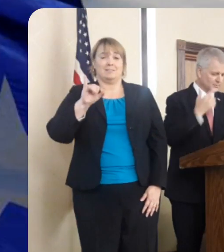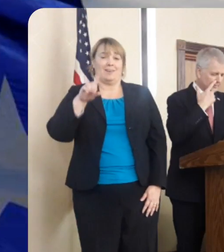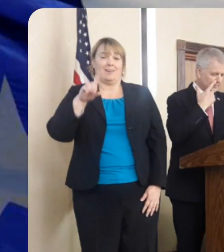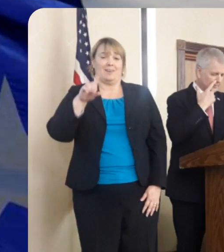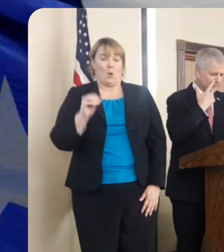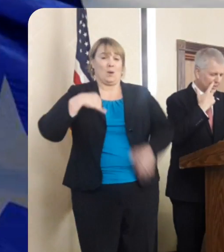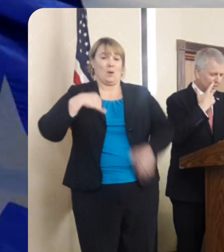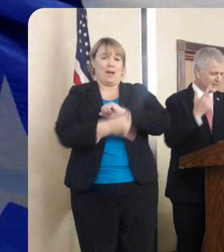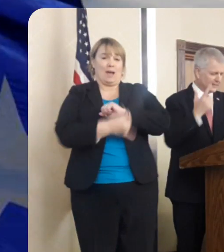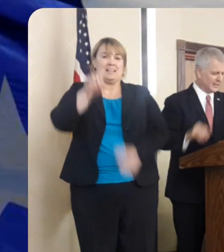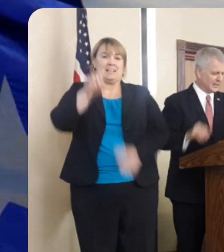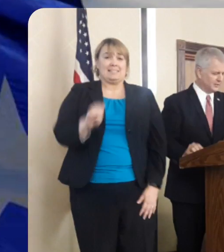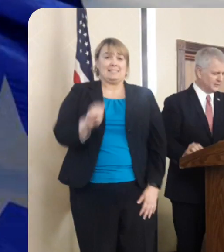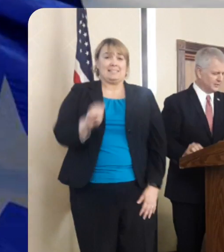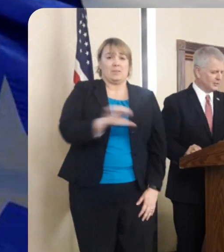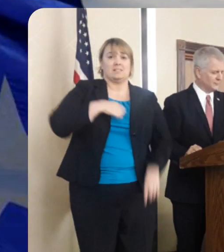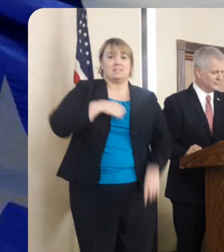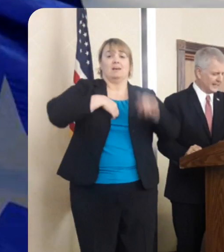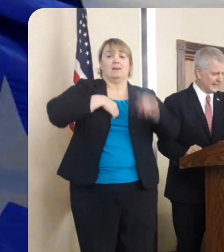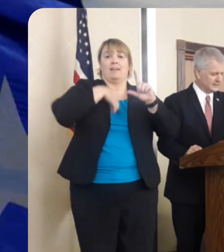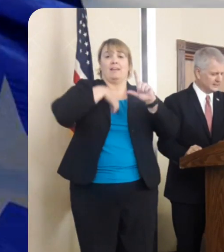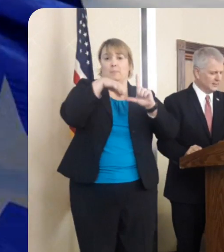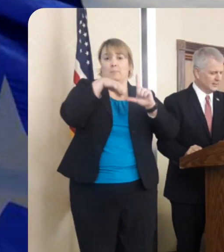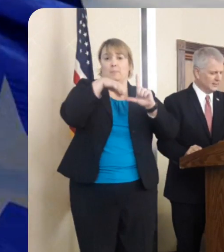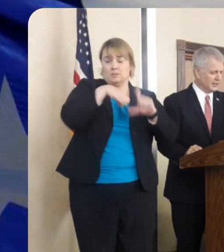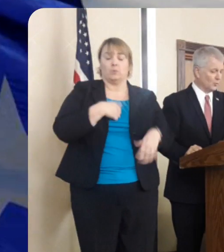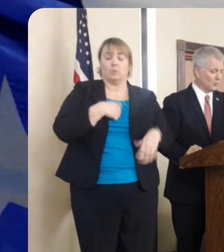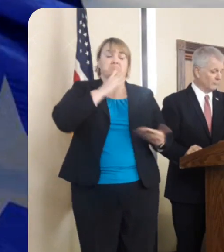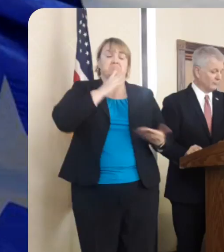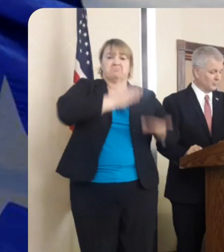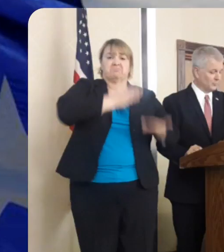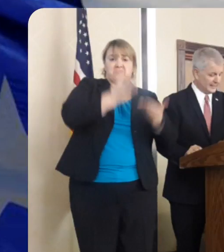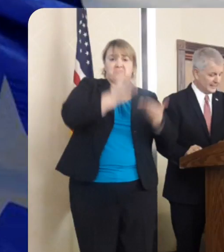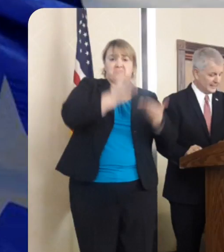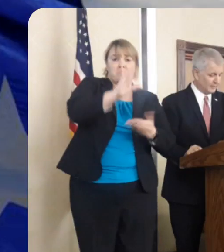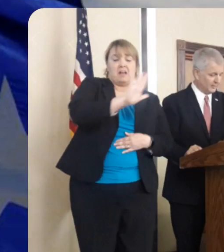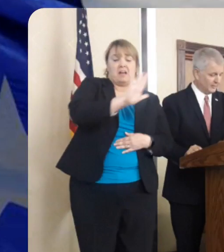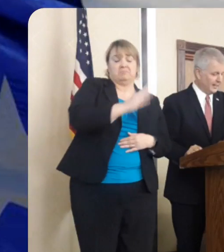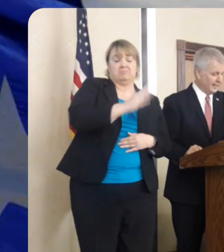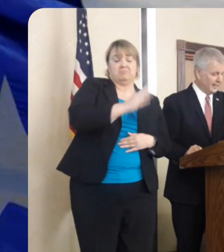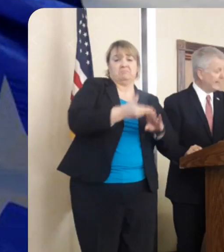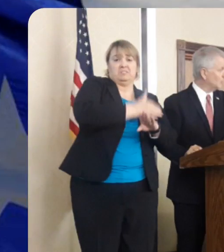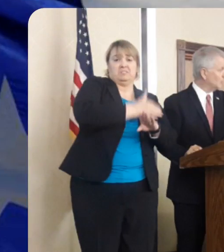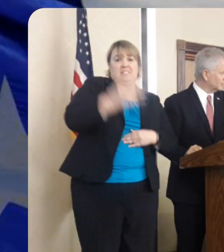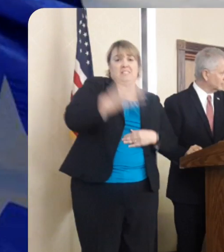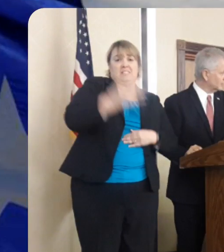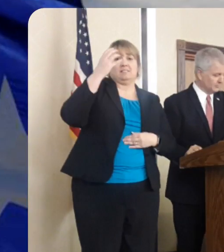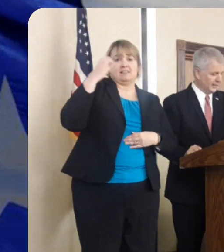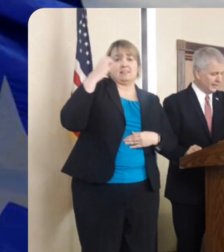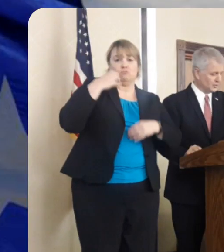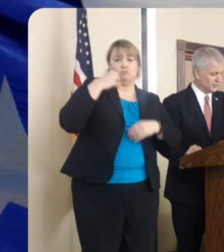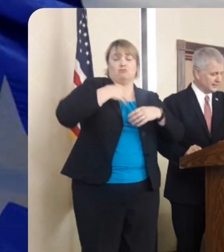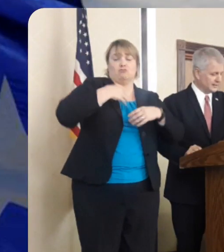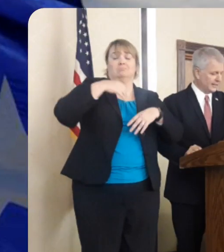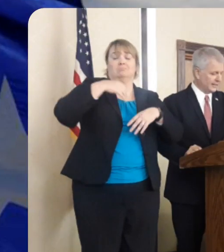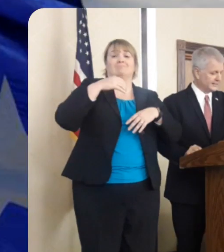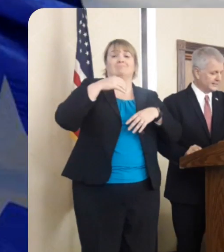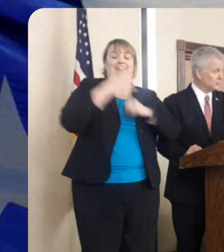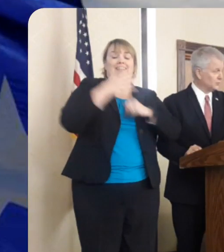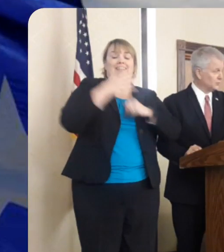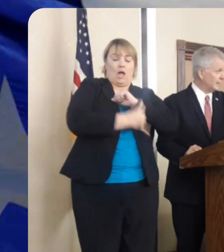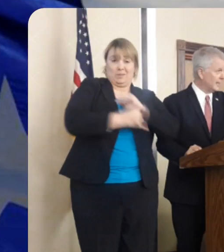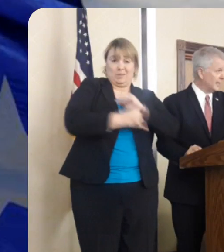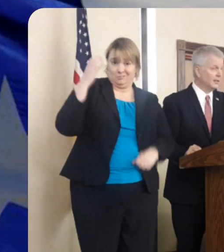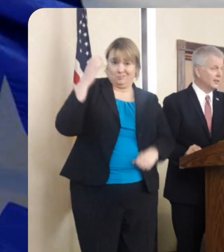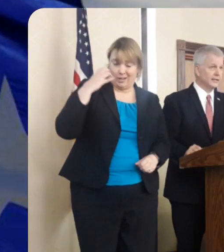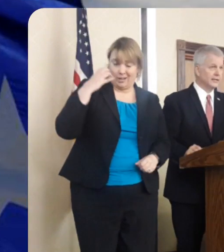recommended by El Paso County Chair Adolfo Tejas, Jennifer Weaver of Presidio County, and Mark Dunham, SREC